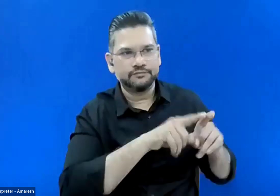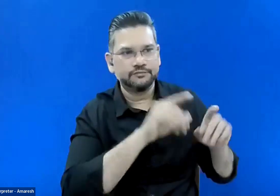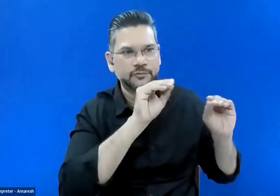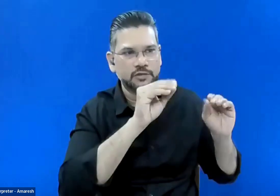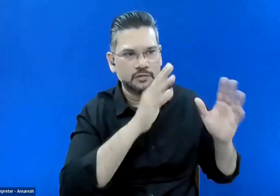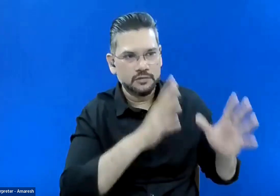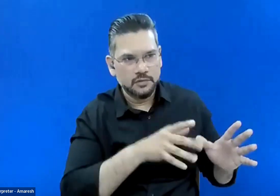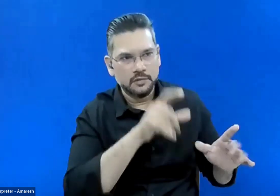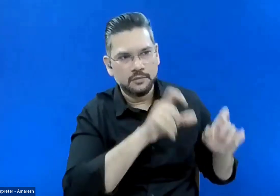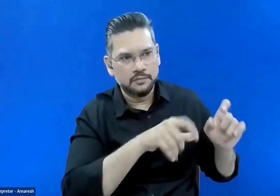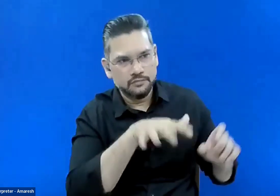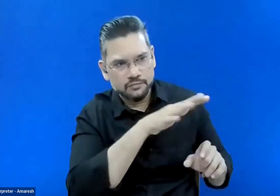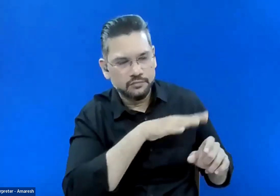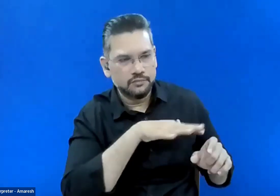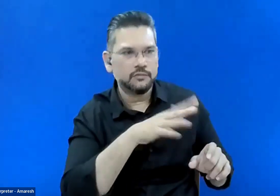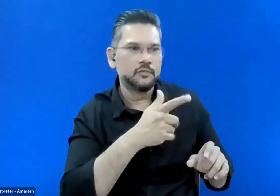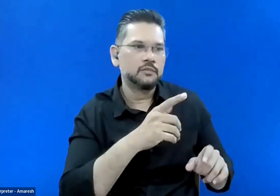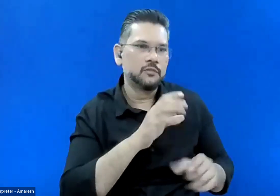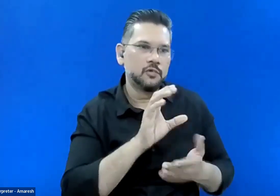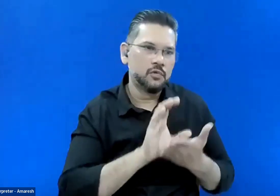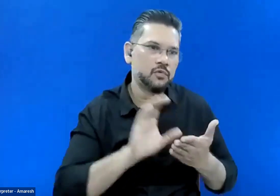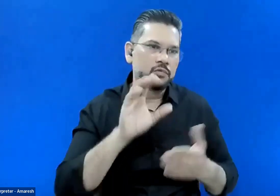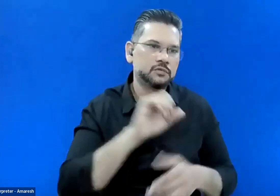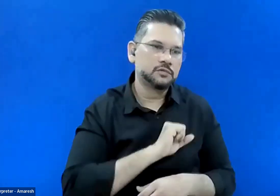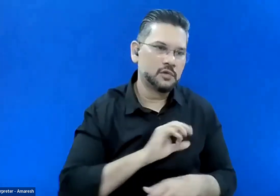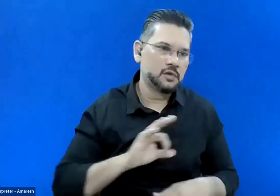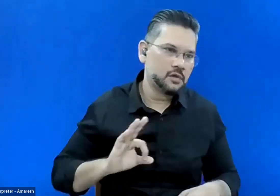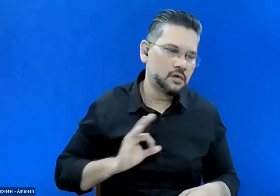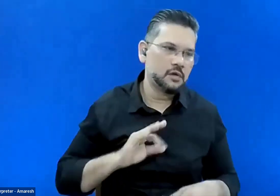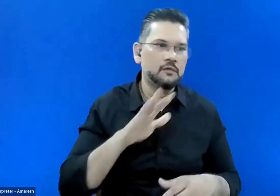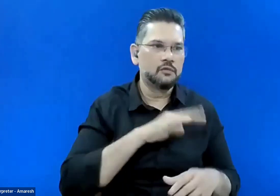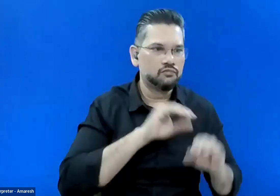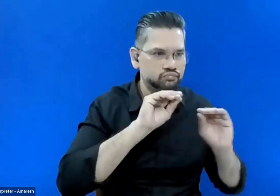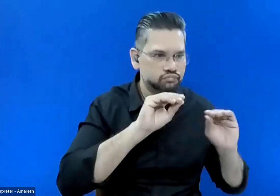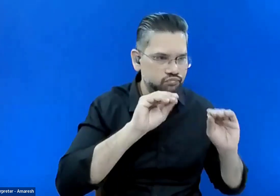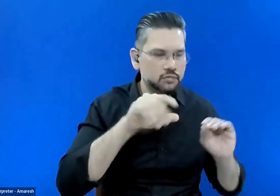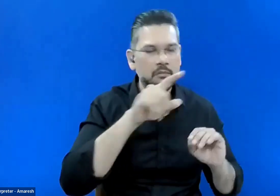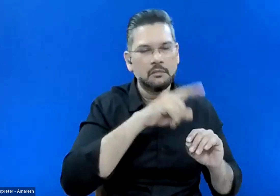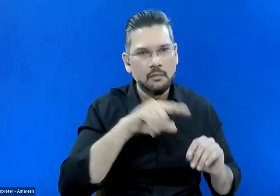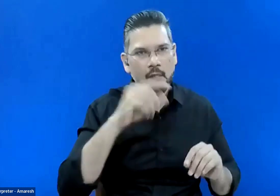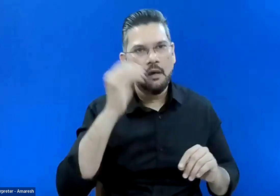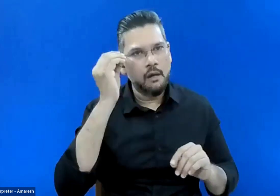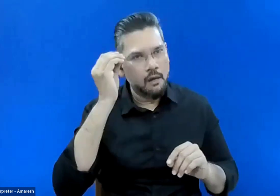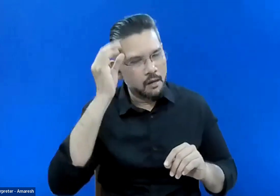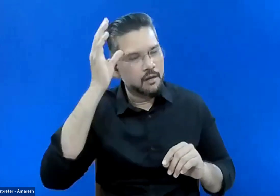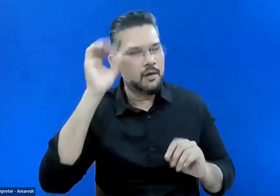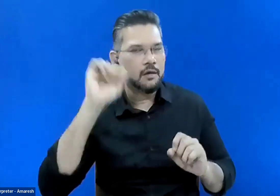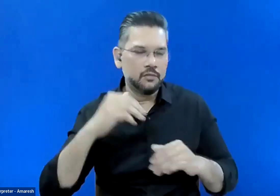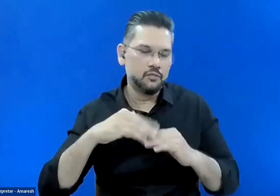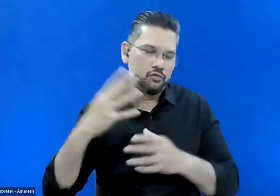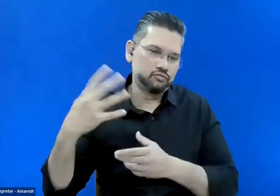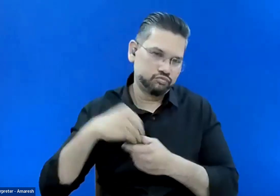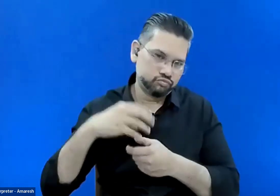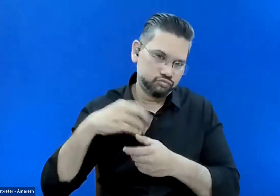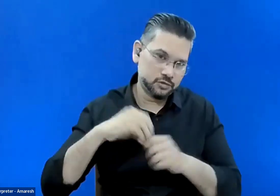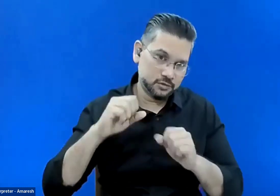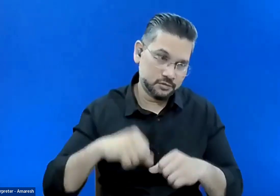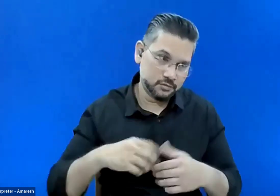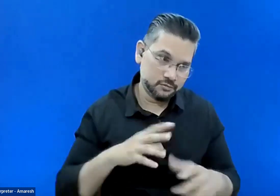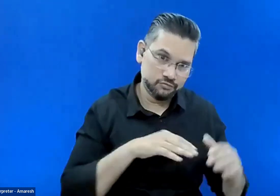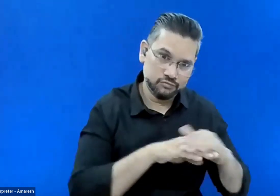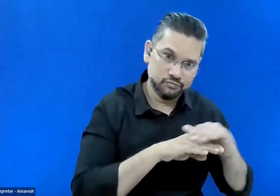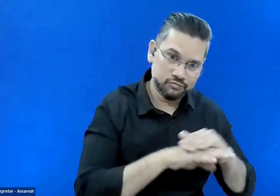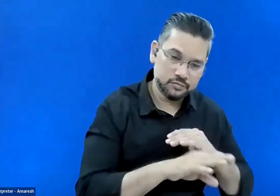or college staff to increase the inclusion in education institutions, and then increase the youth